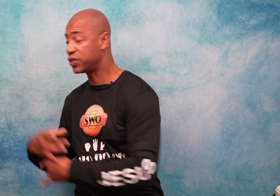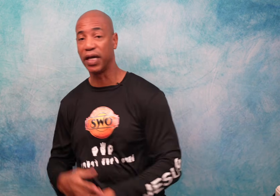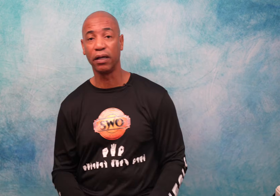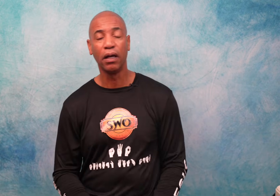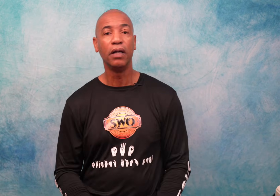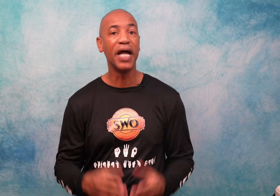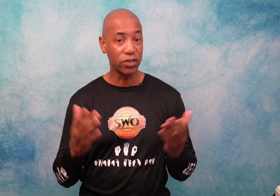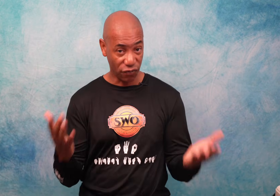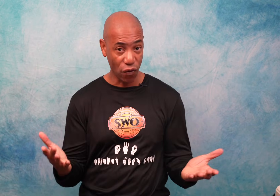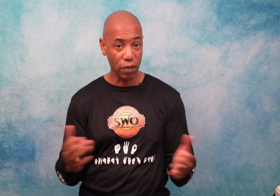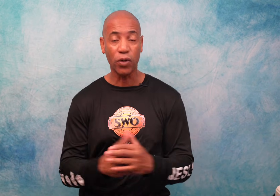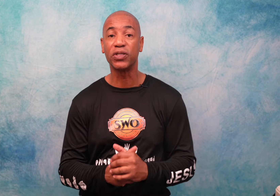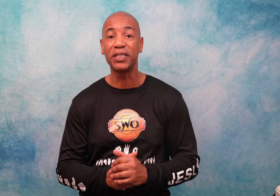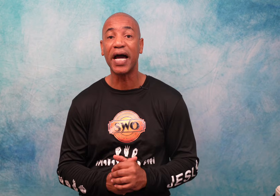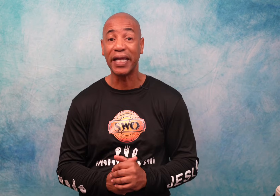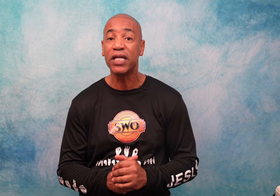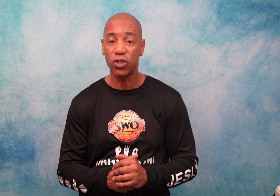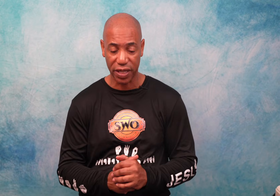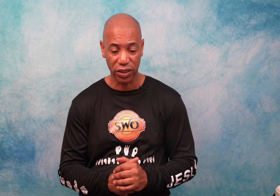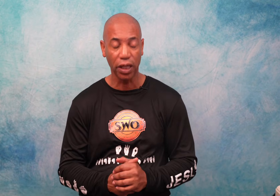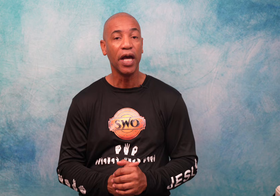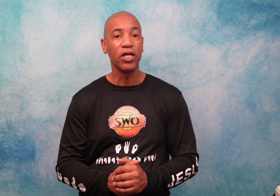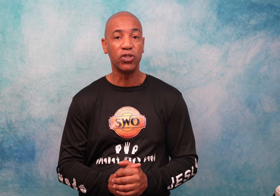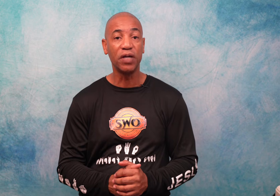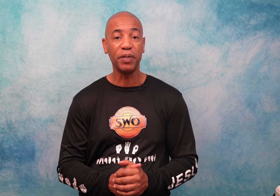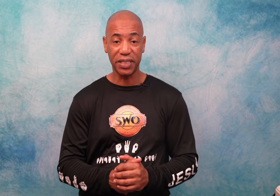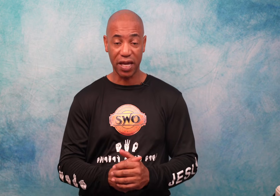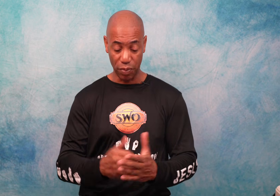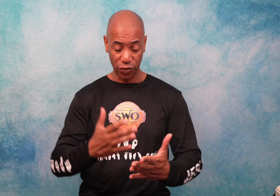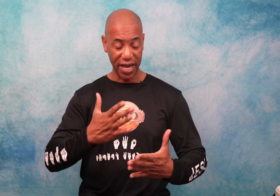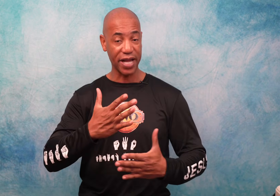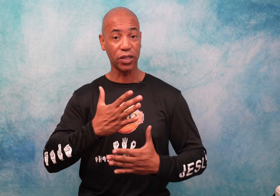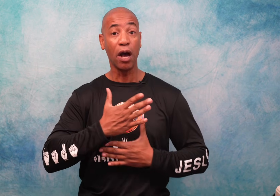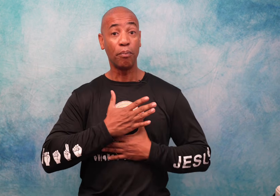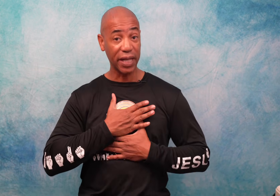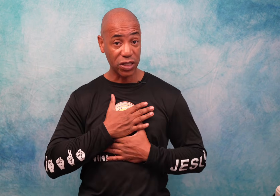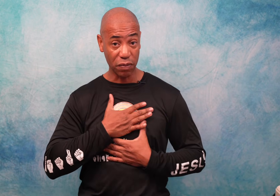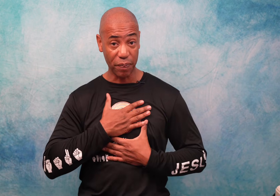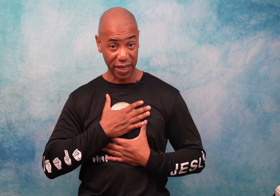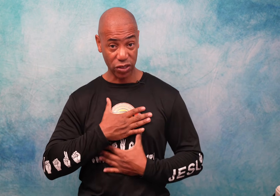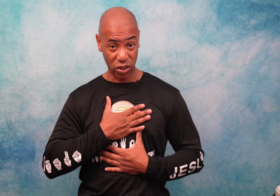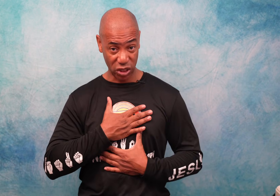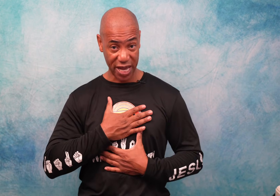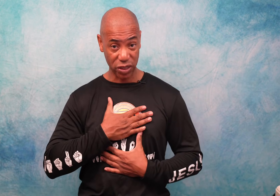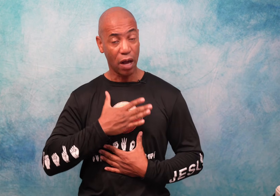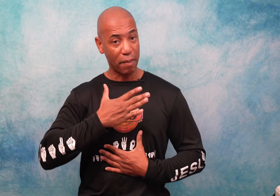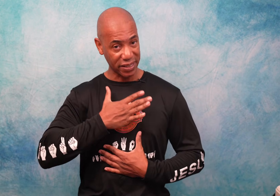Interesting. Now, to form or to sign interesting, you simply take both hands, place them up against the chest, my